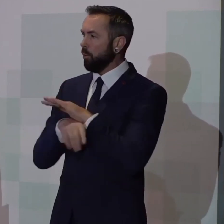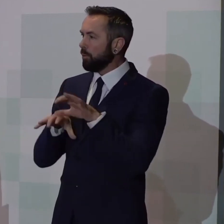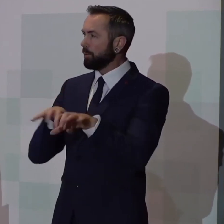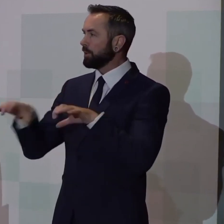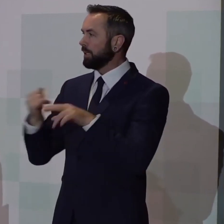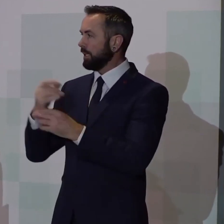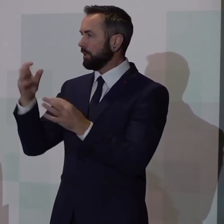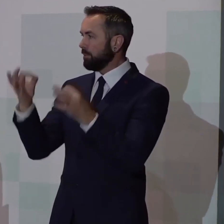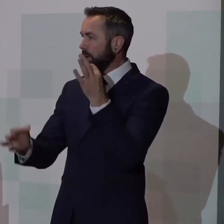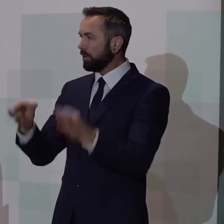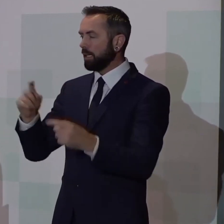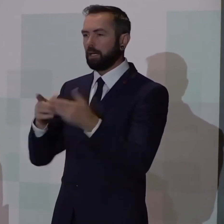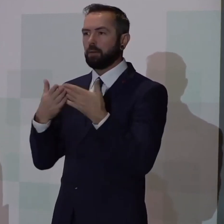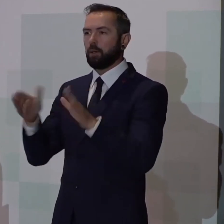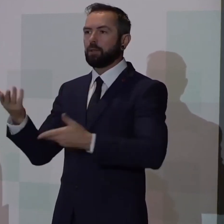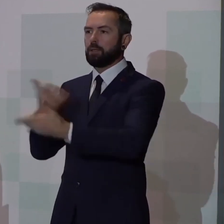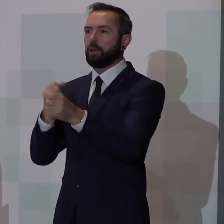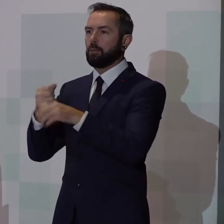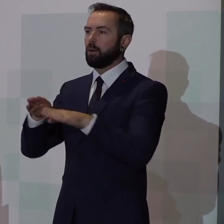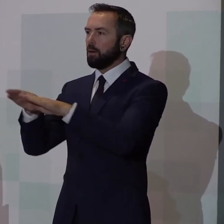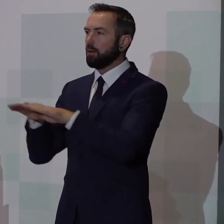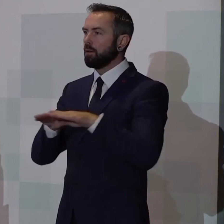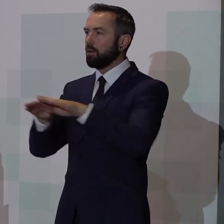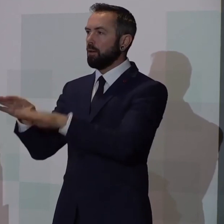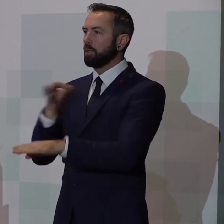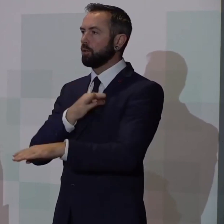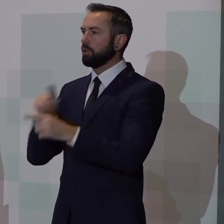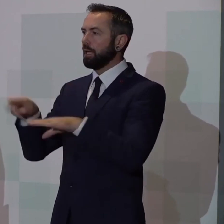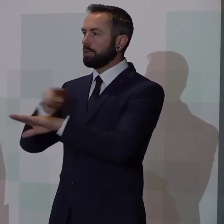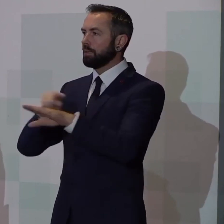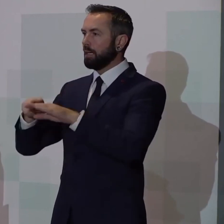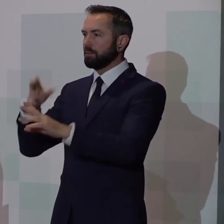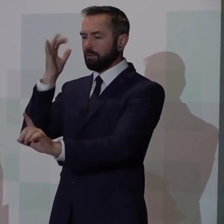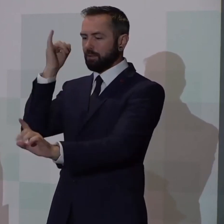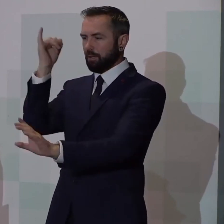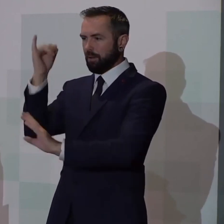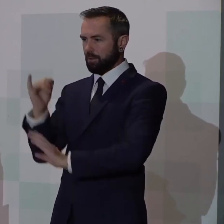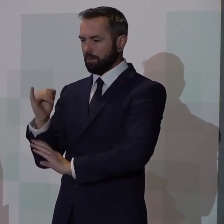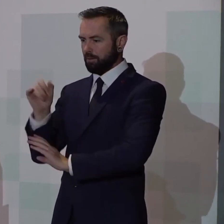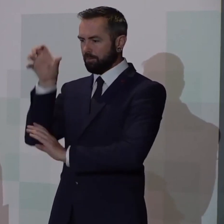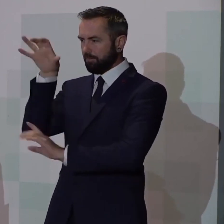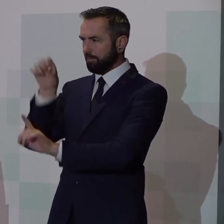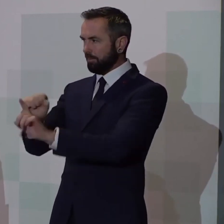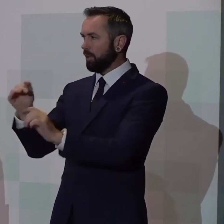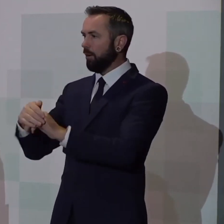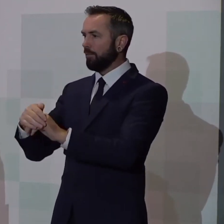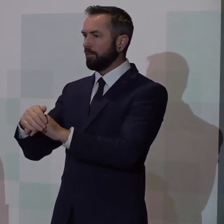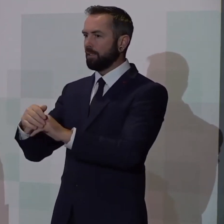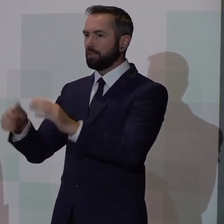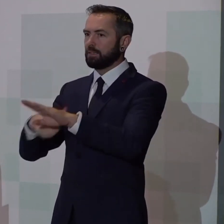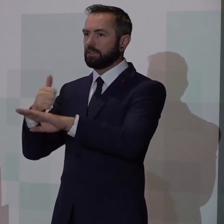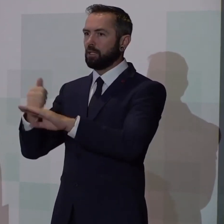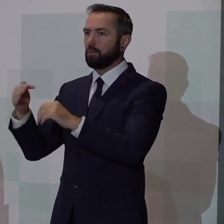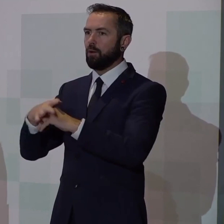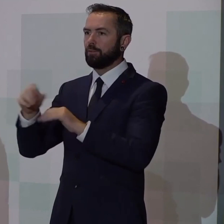and public debate about the common good and national identity since the foundation of the state. The traditional family,